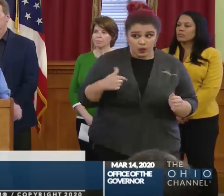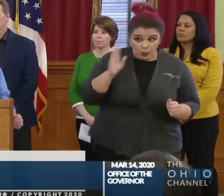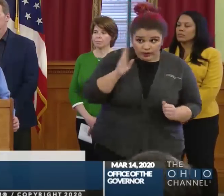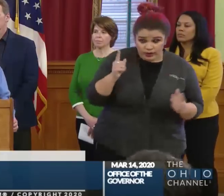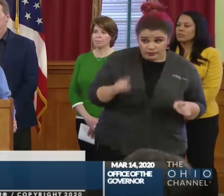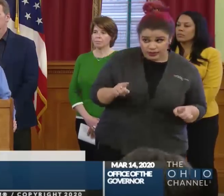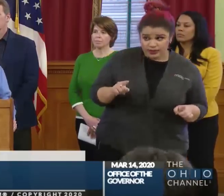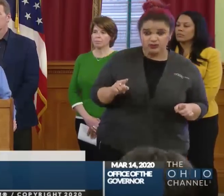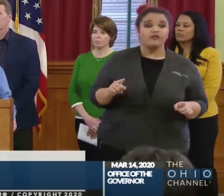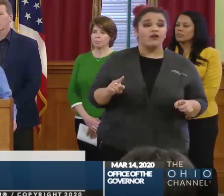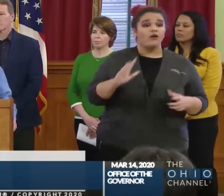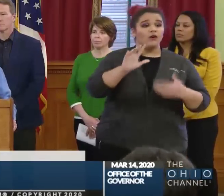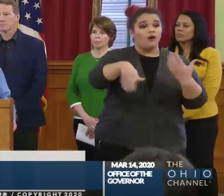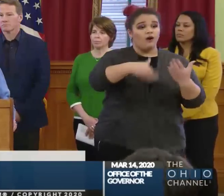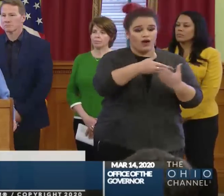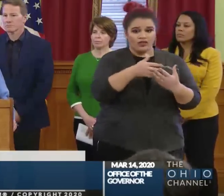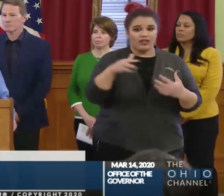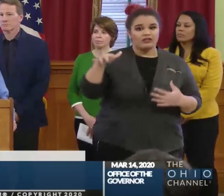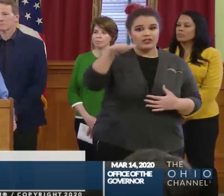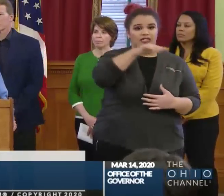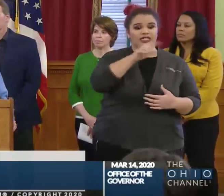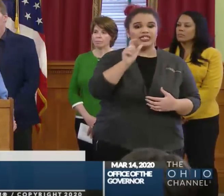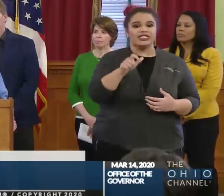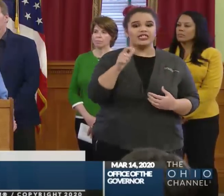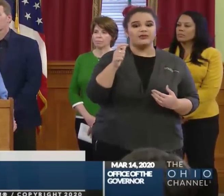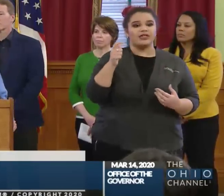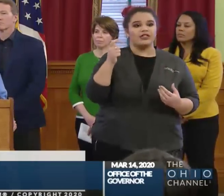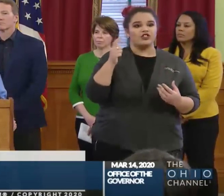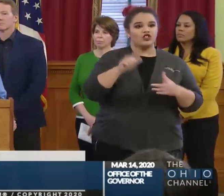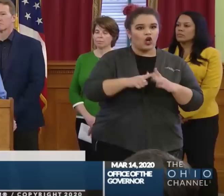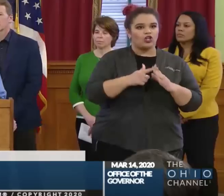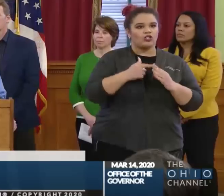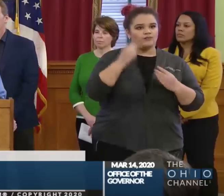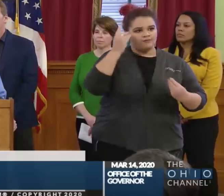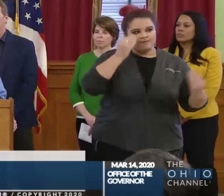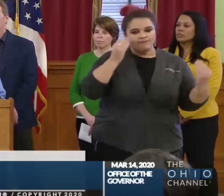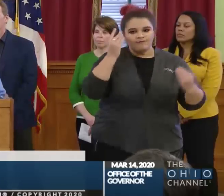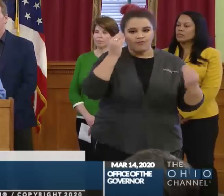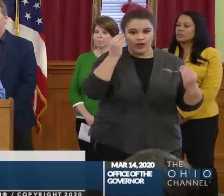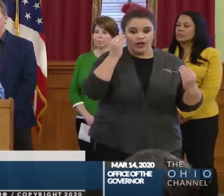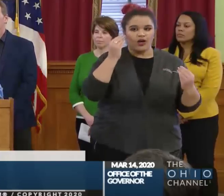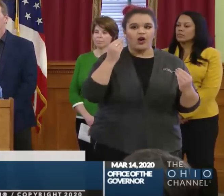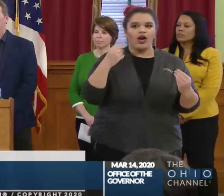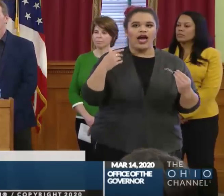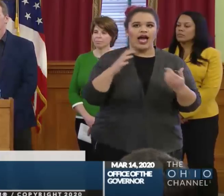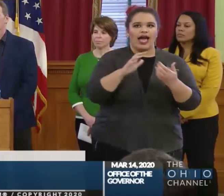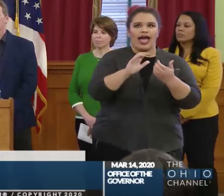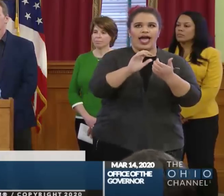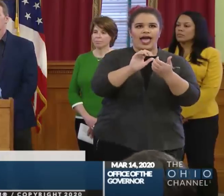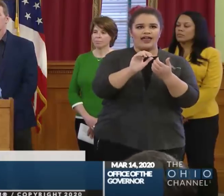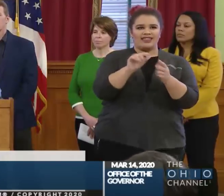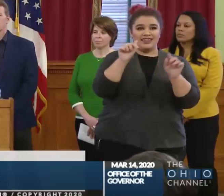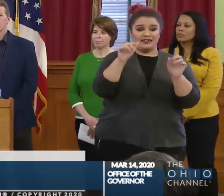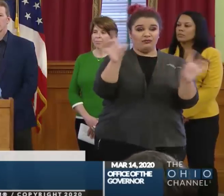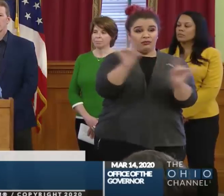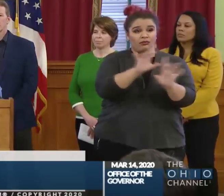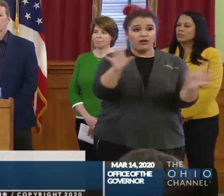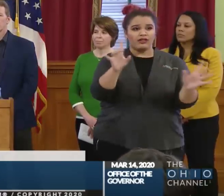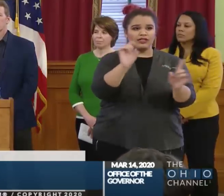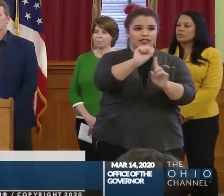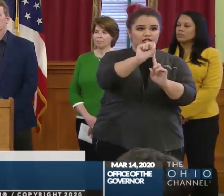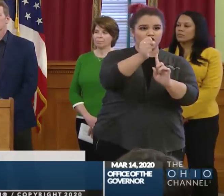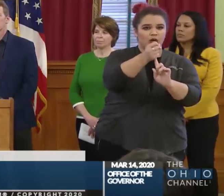us, about never letting us get in a situation when we don't have the capability in this country